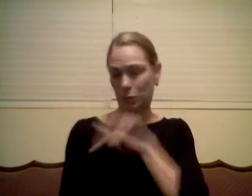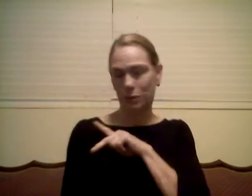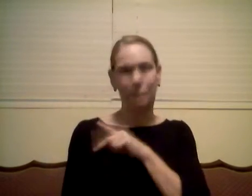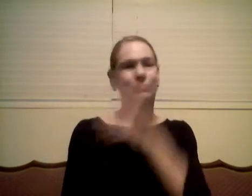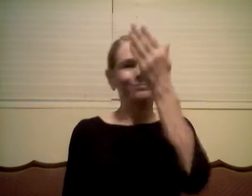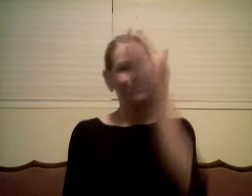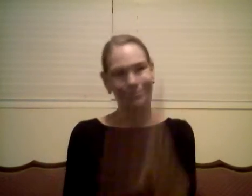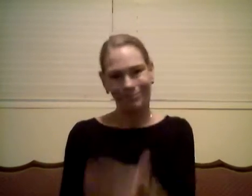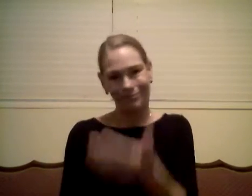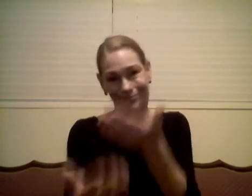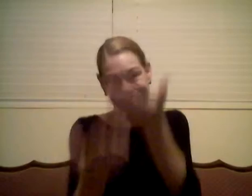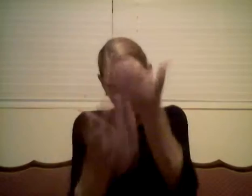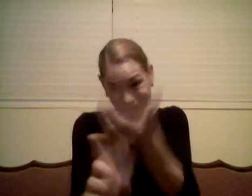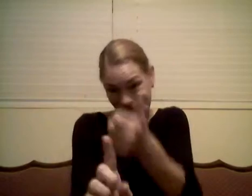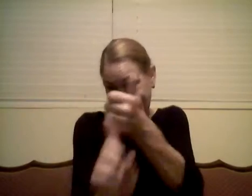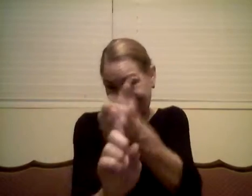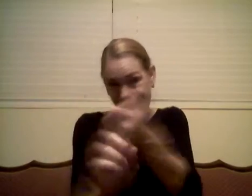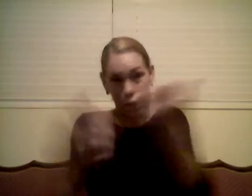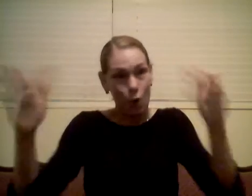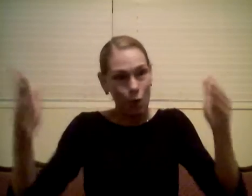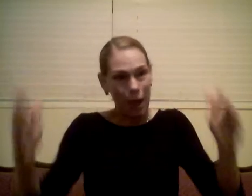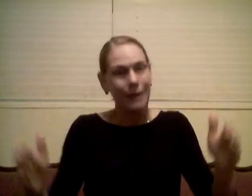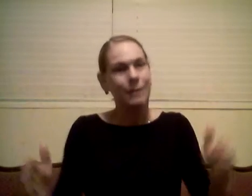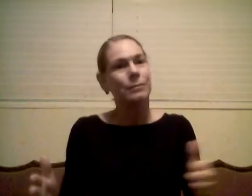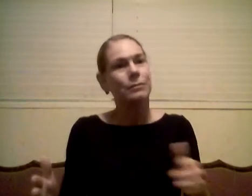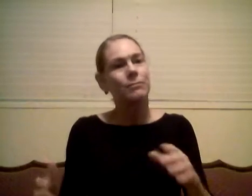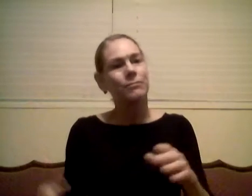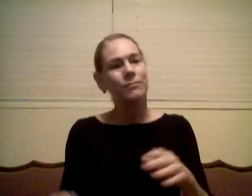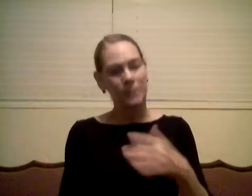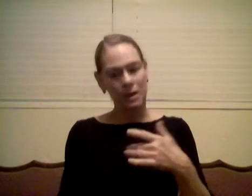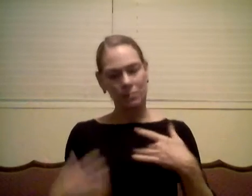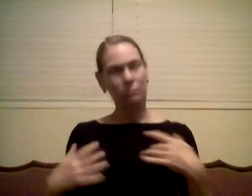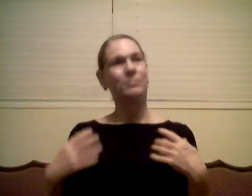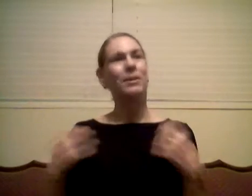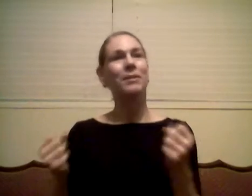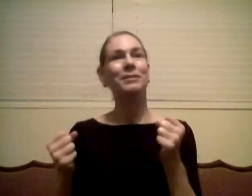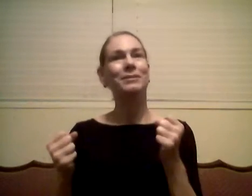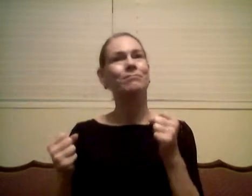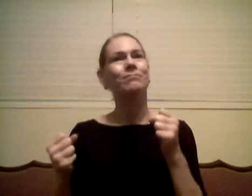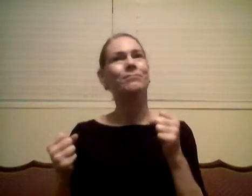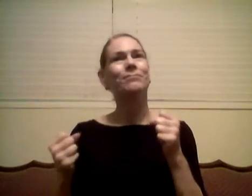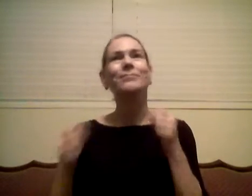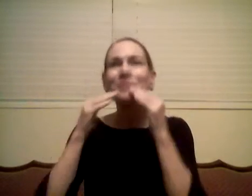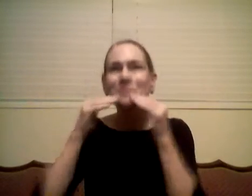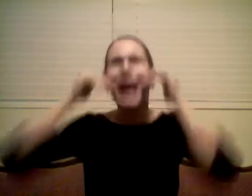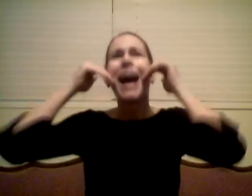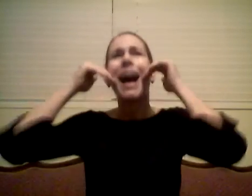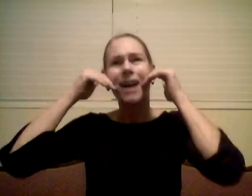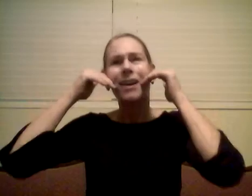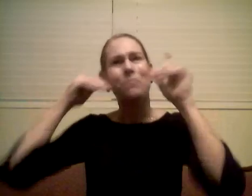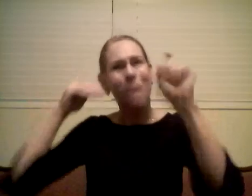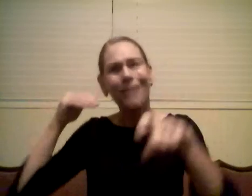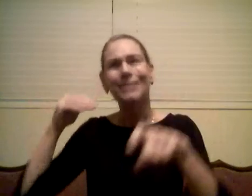Look for some things that can spark some small talk. Maybe you walk in and you see, a Sonics banner up